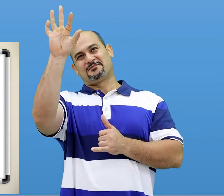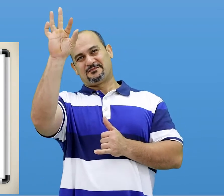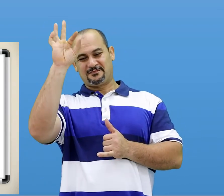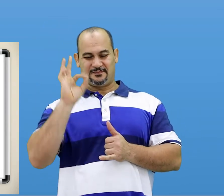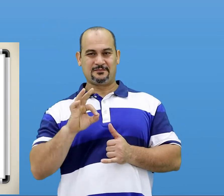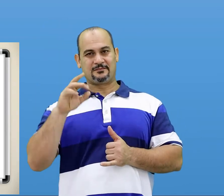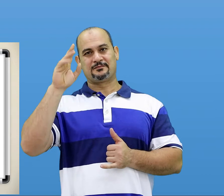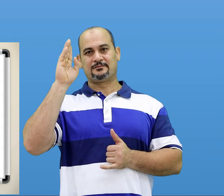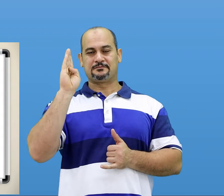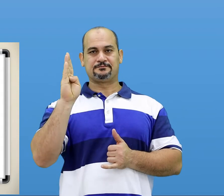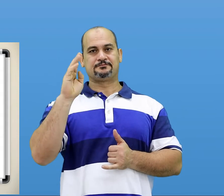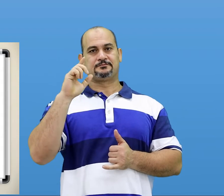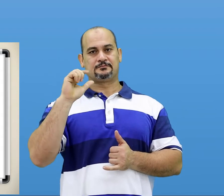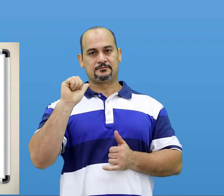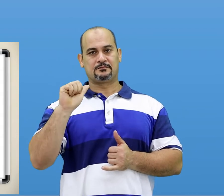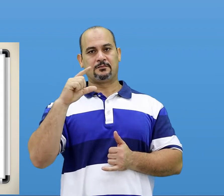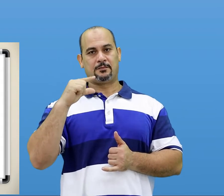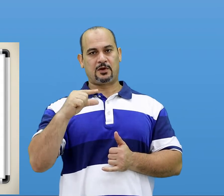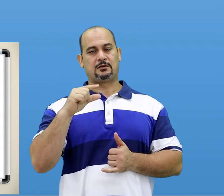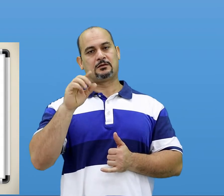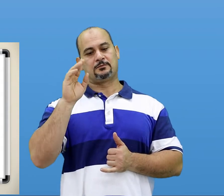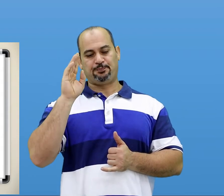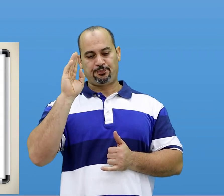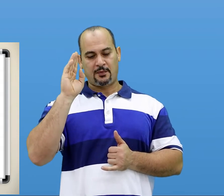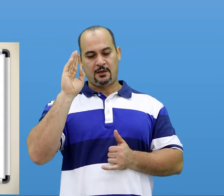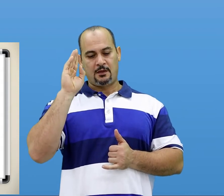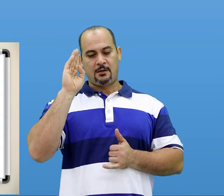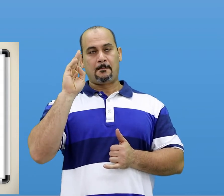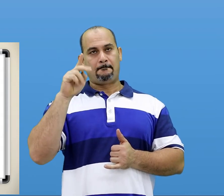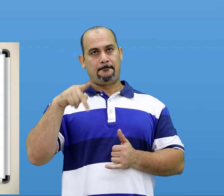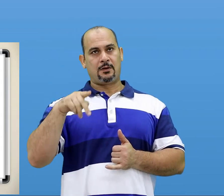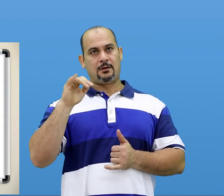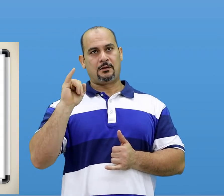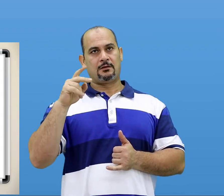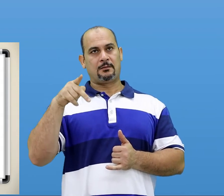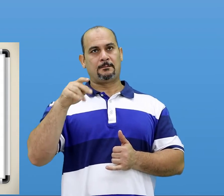The correct answer is bagpipes.